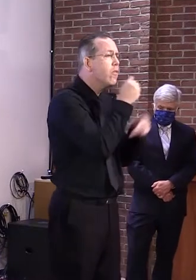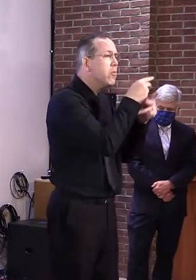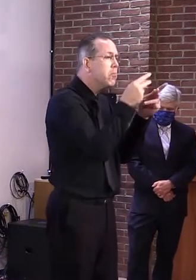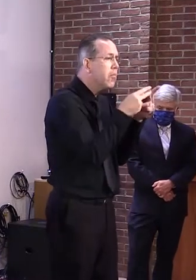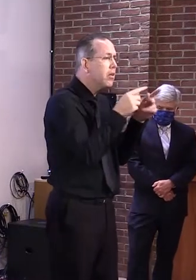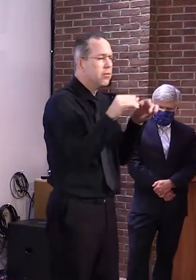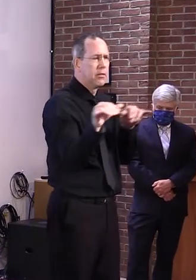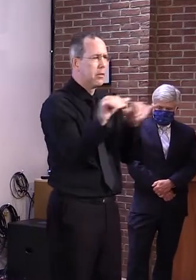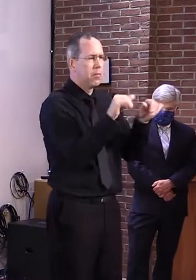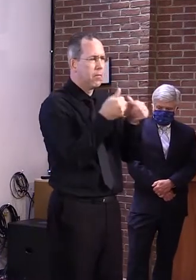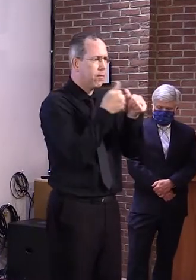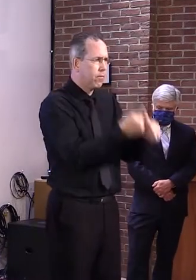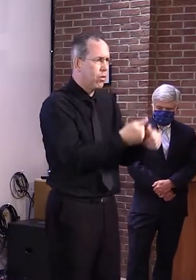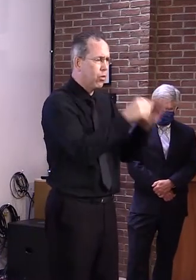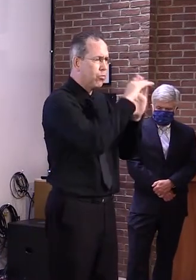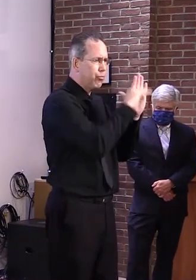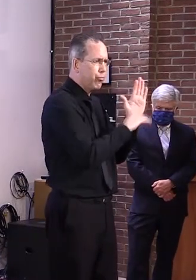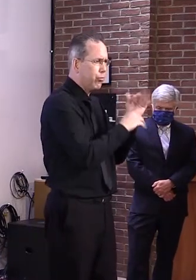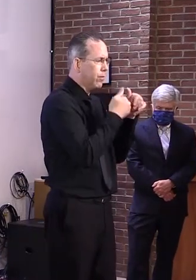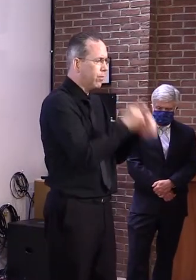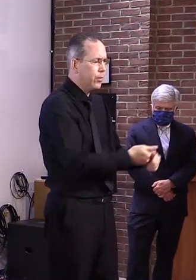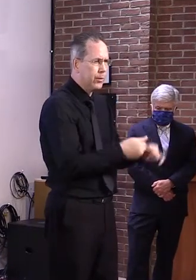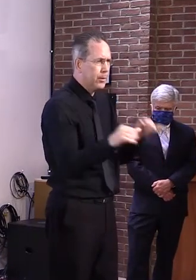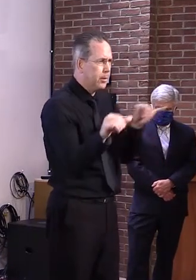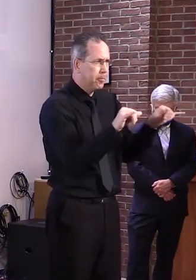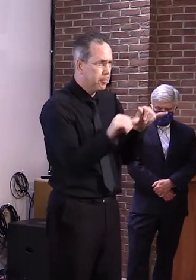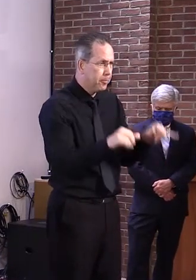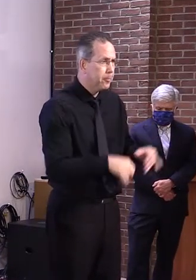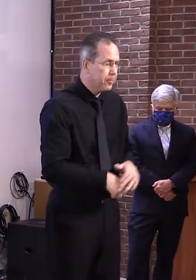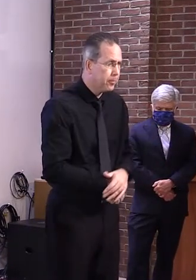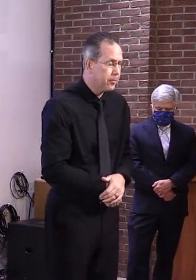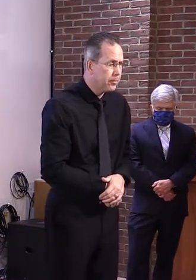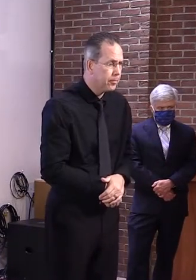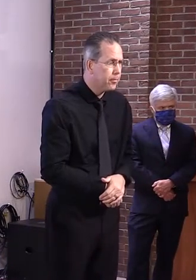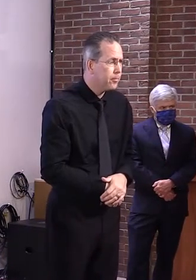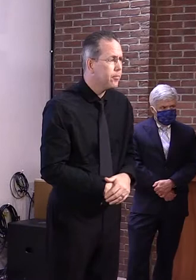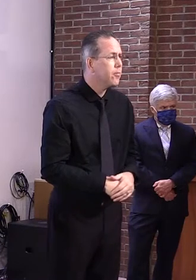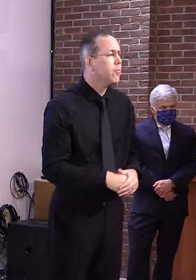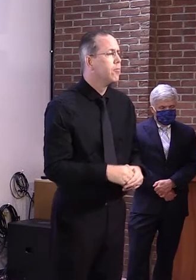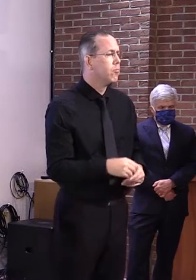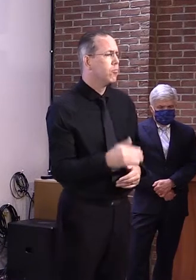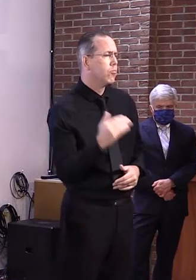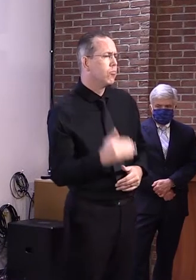up, Dr. Levine, on Wednesday. I asked you